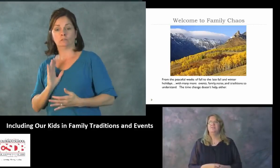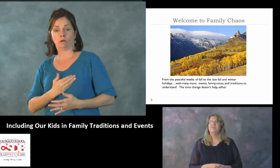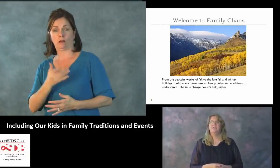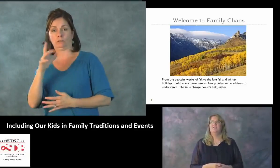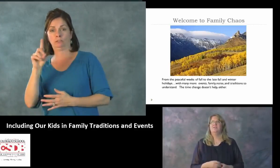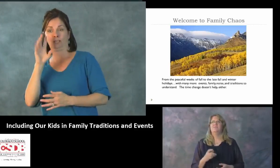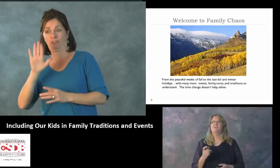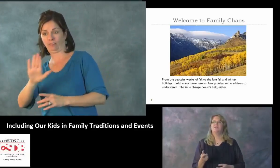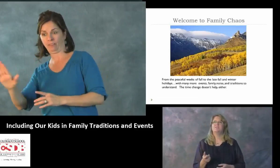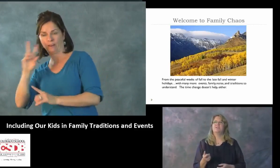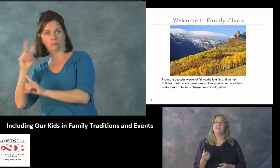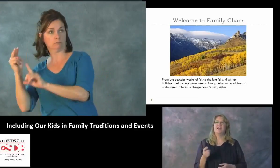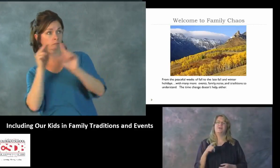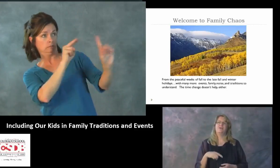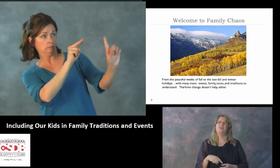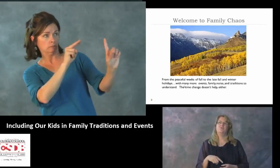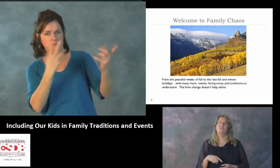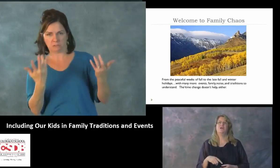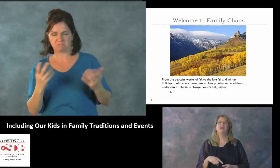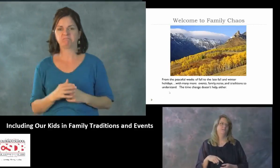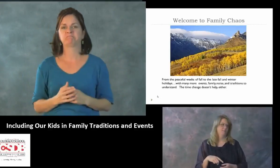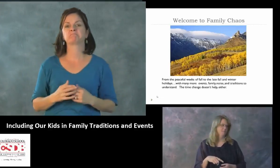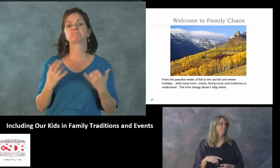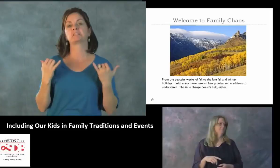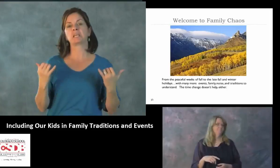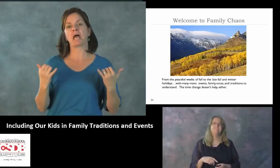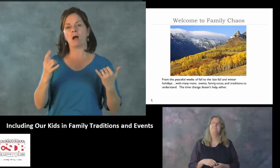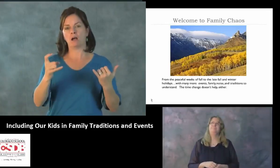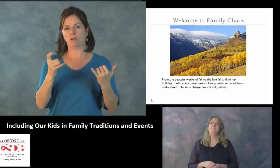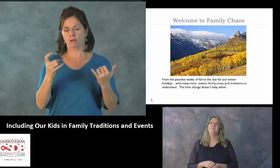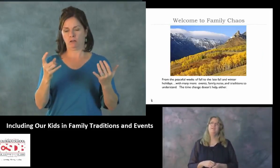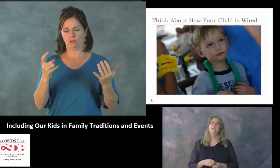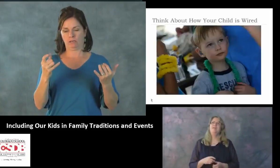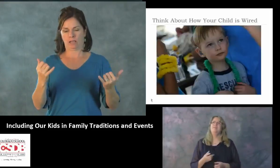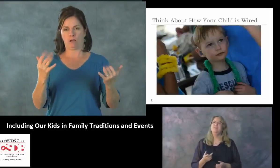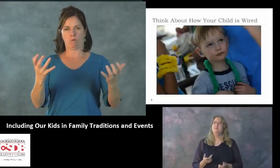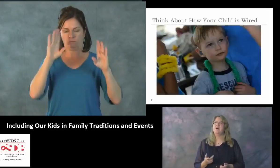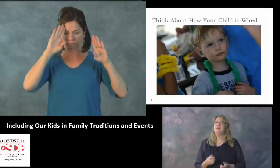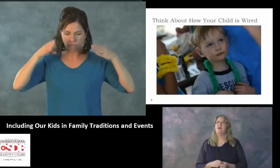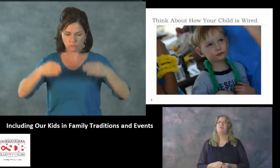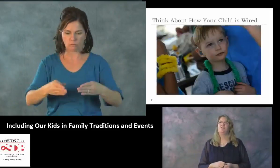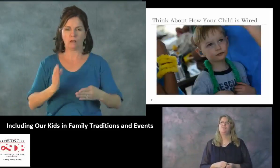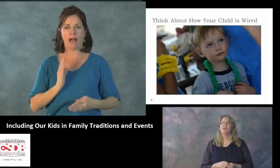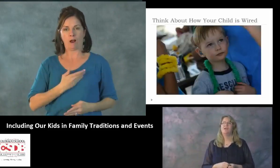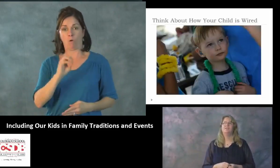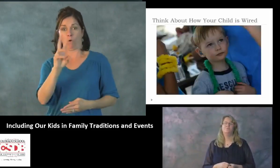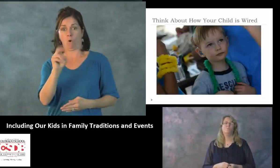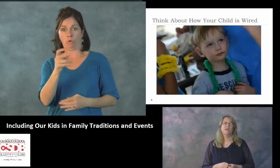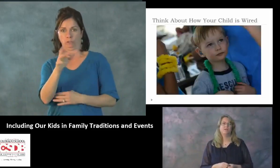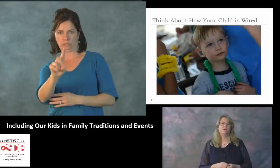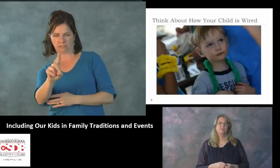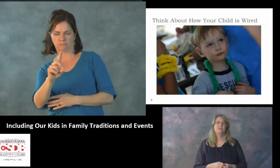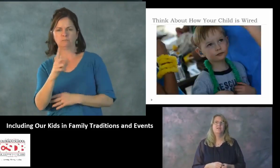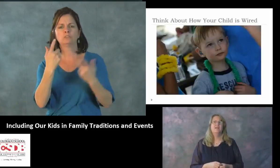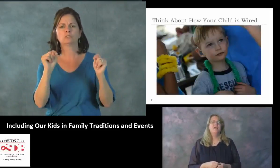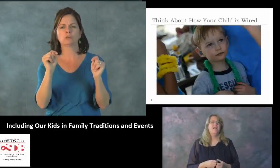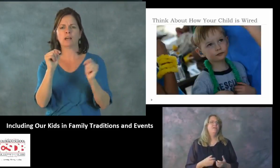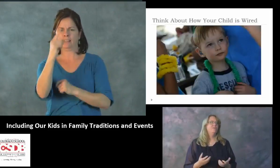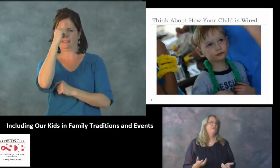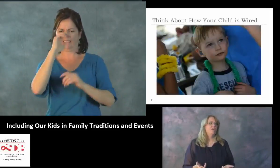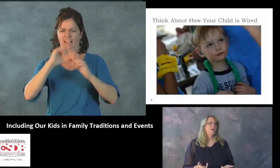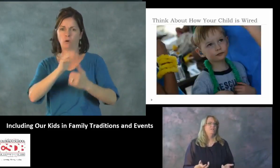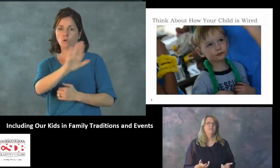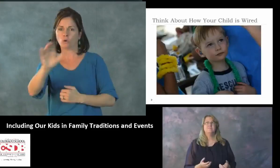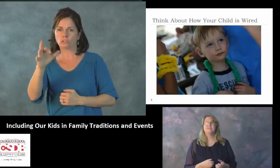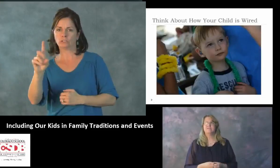So let's take a look first at our own child. Think about how your child is wired.